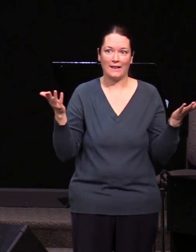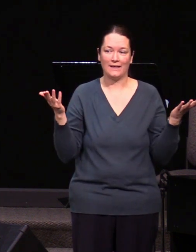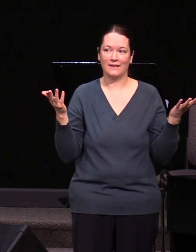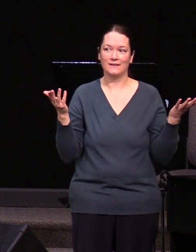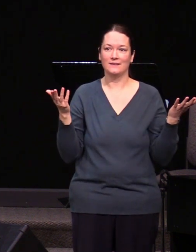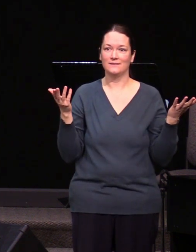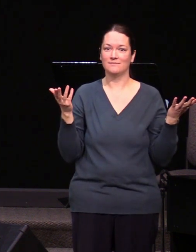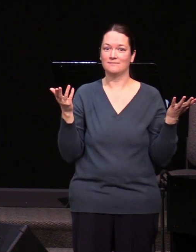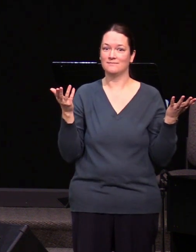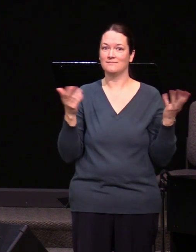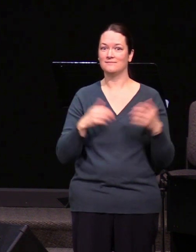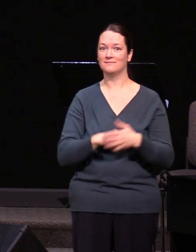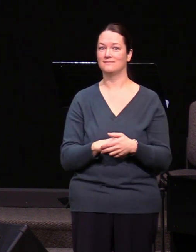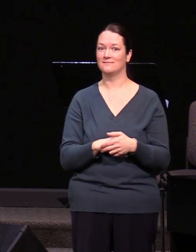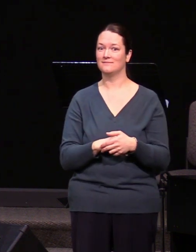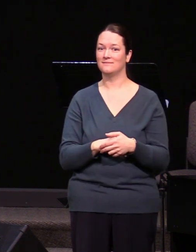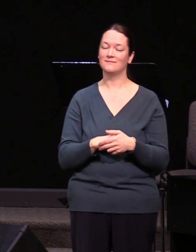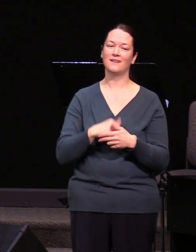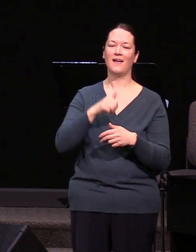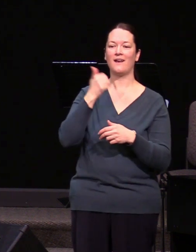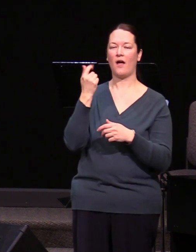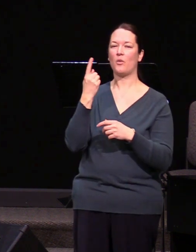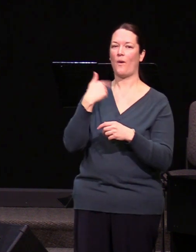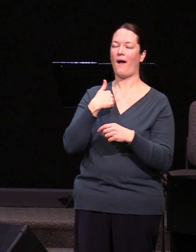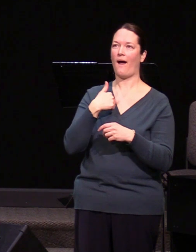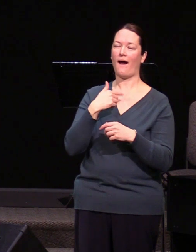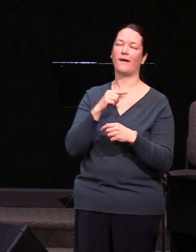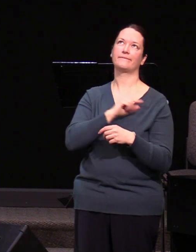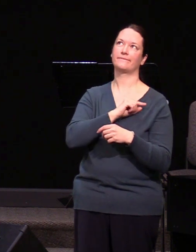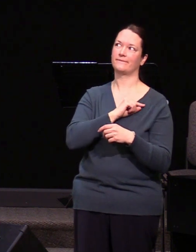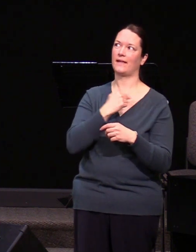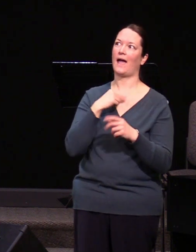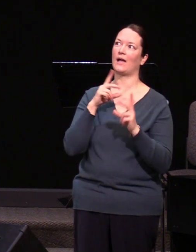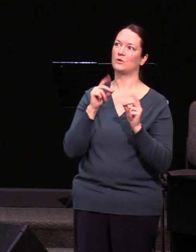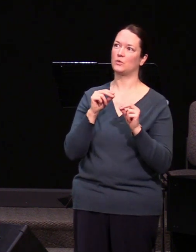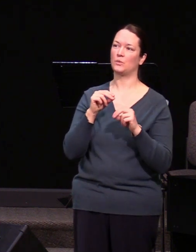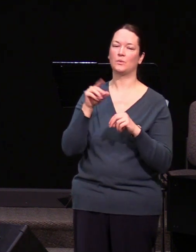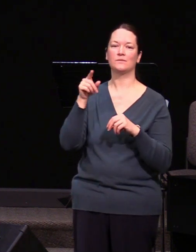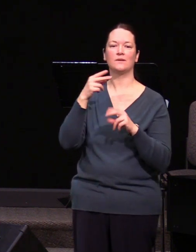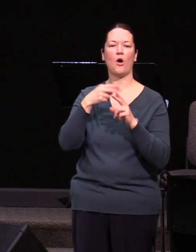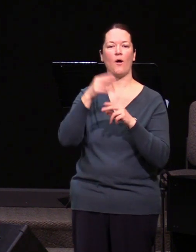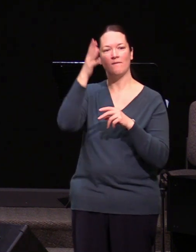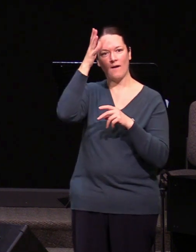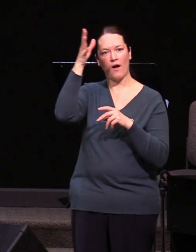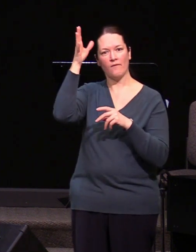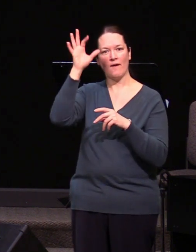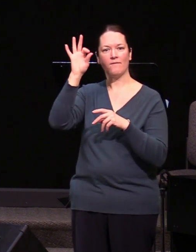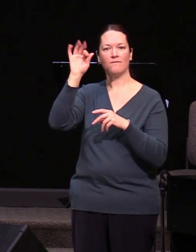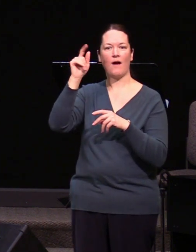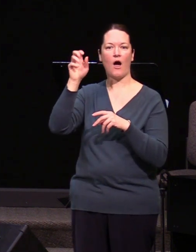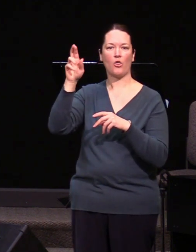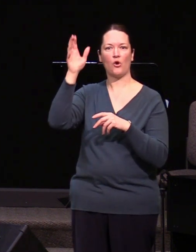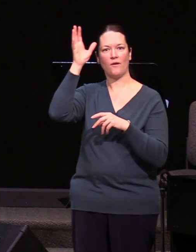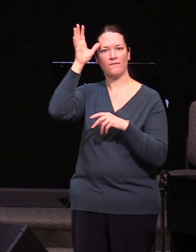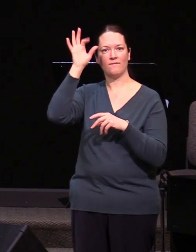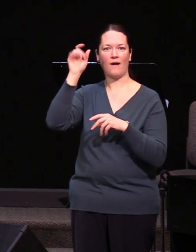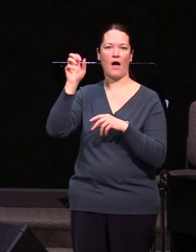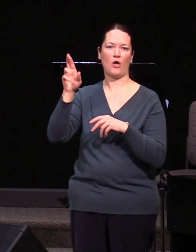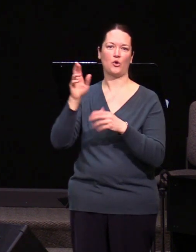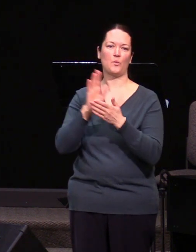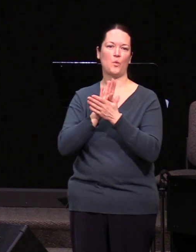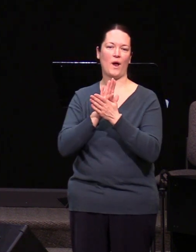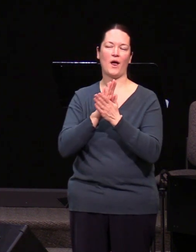Or the other one that I'm guilty of a lot is the Father, Father prayers. Do you know what I mean by that? When